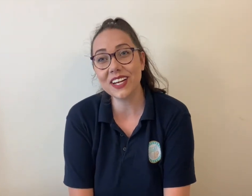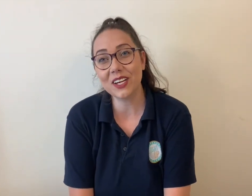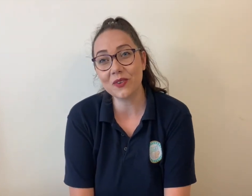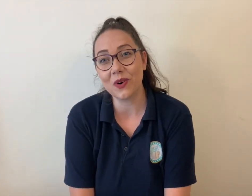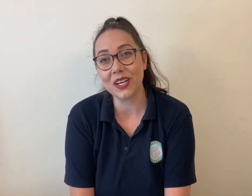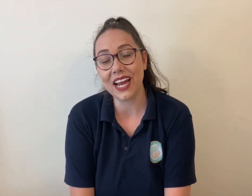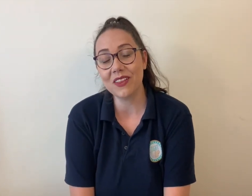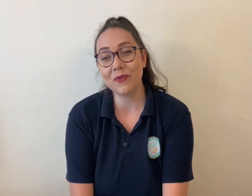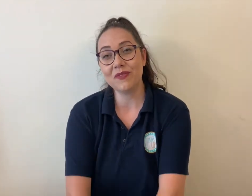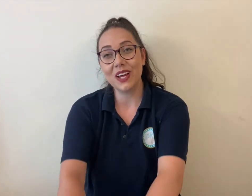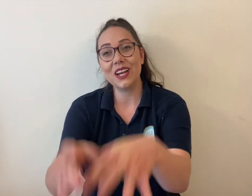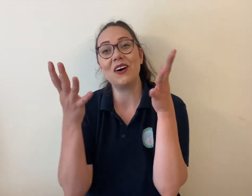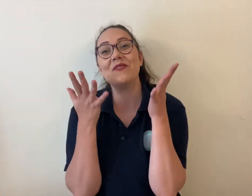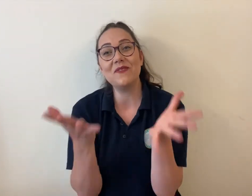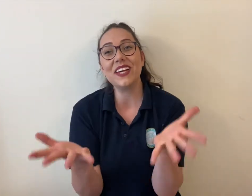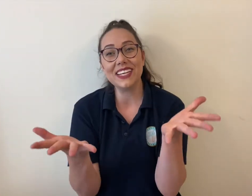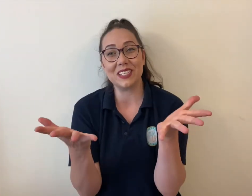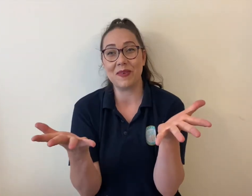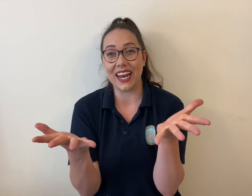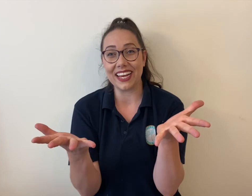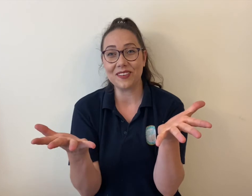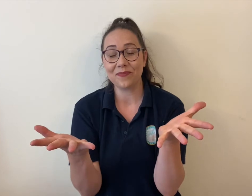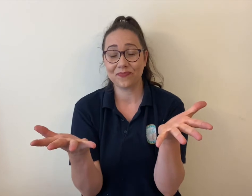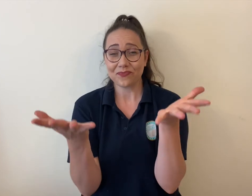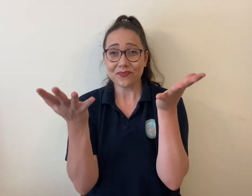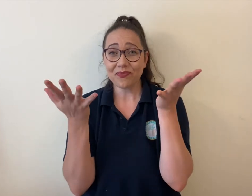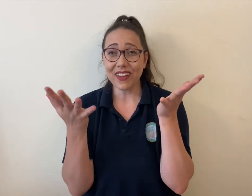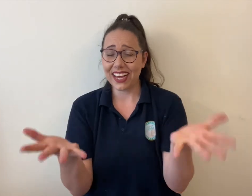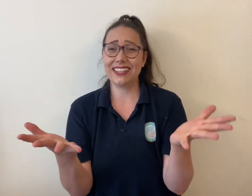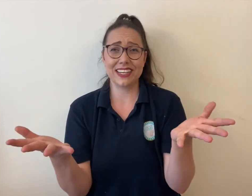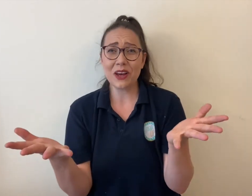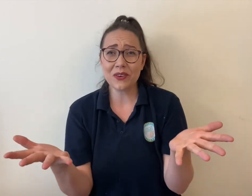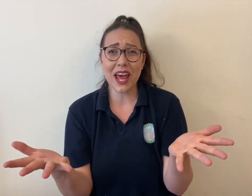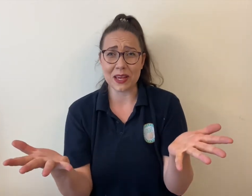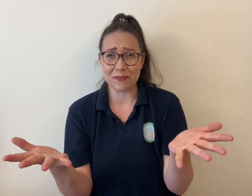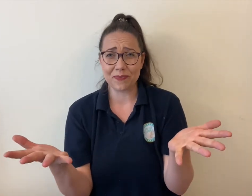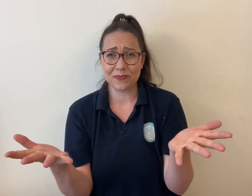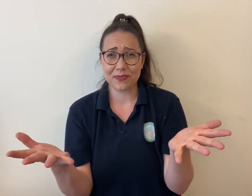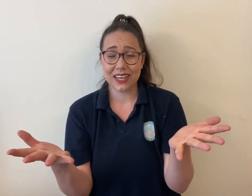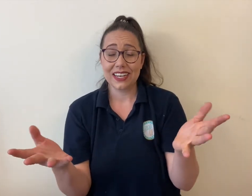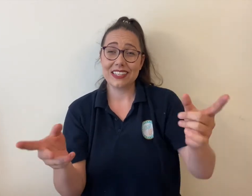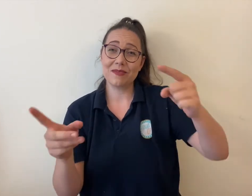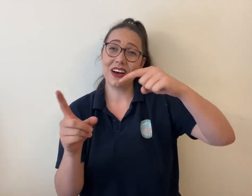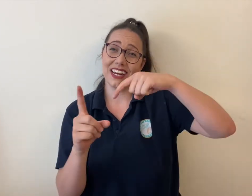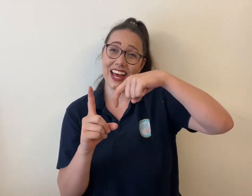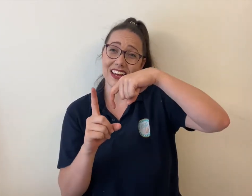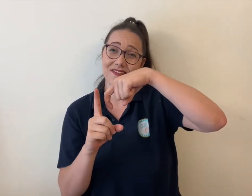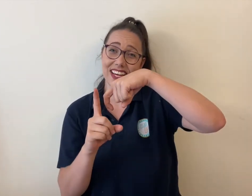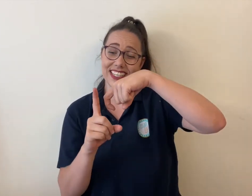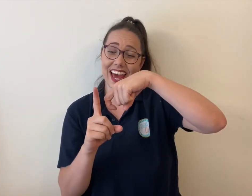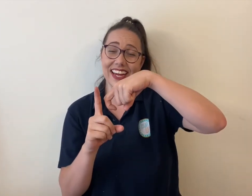good one, now that we've learned our finger spelling, is to know your name. So my name is